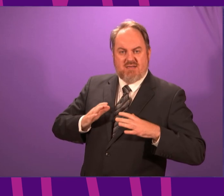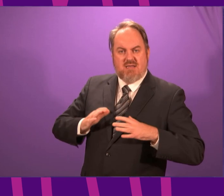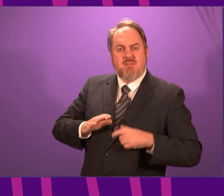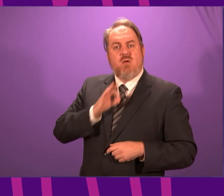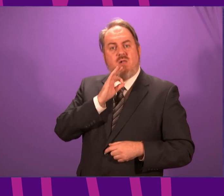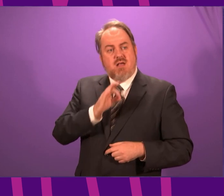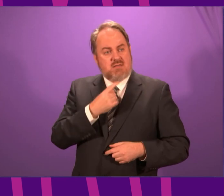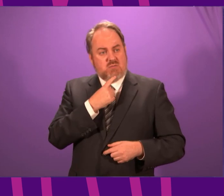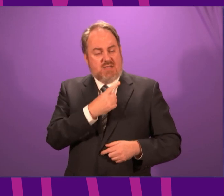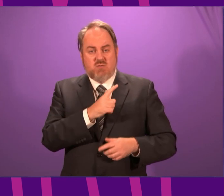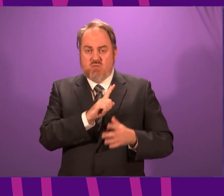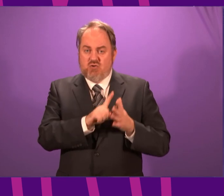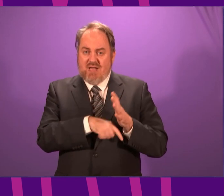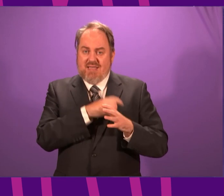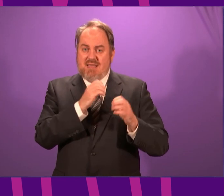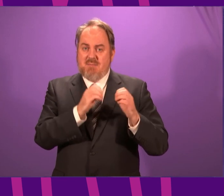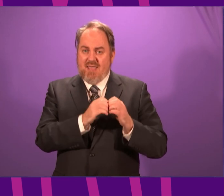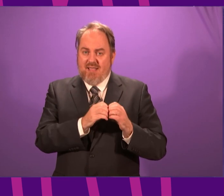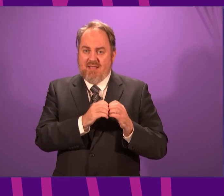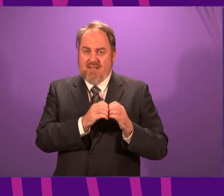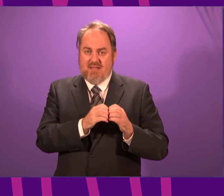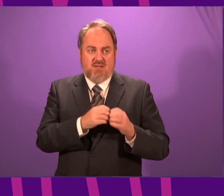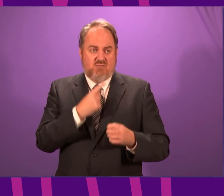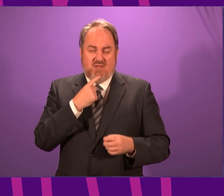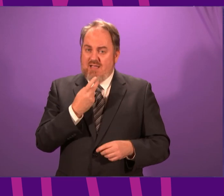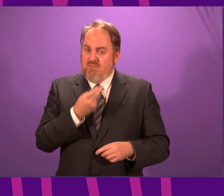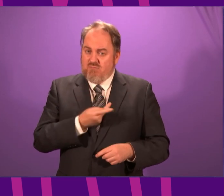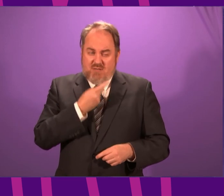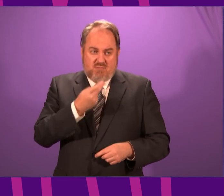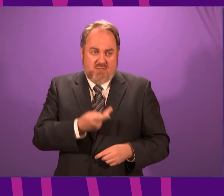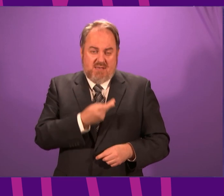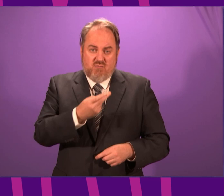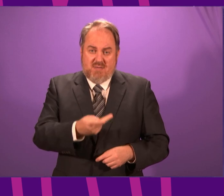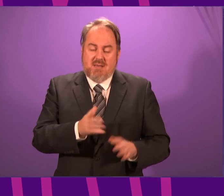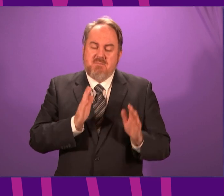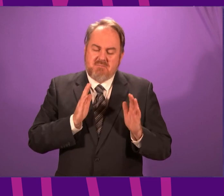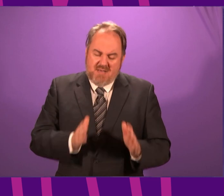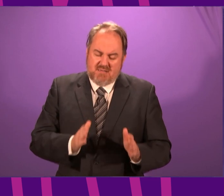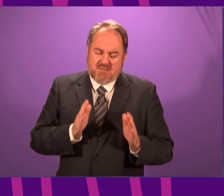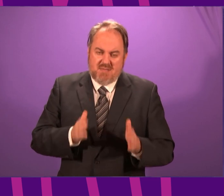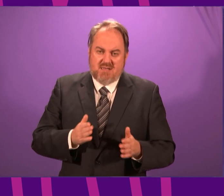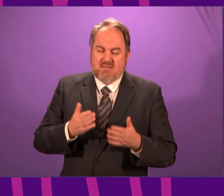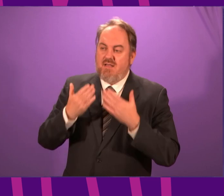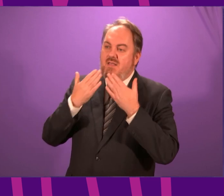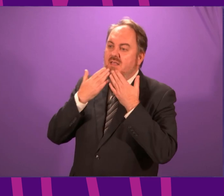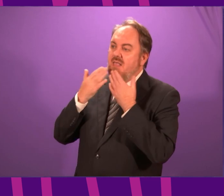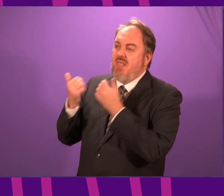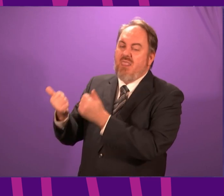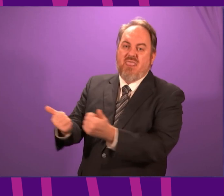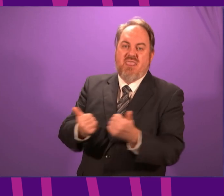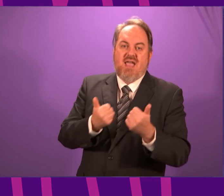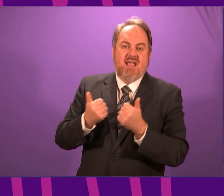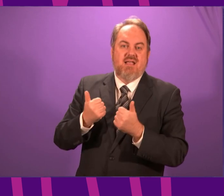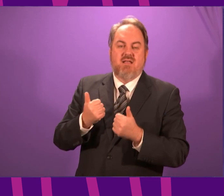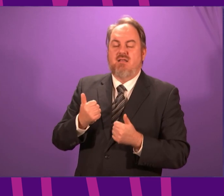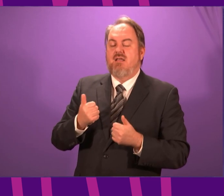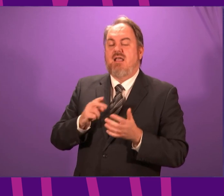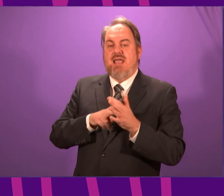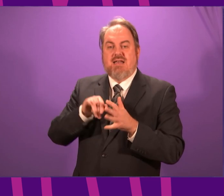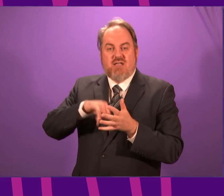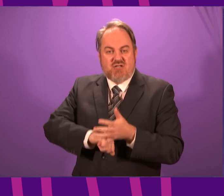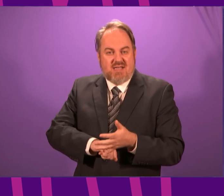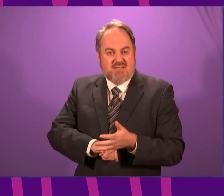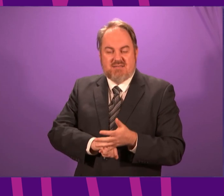Jackie Bailey in saying it, that we just can't say it often enough, actually, that we must thank all our frontline and key workers,